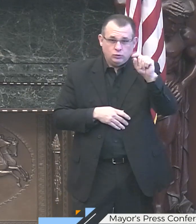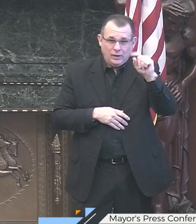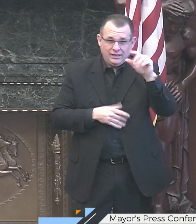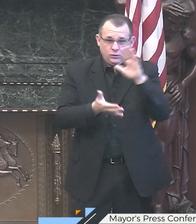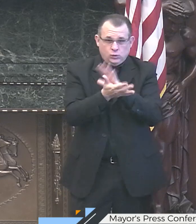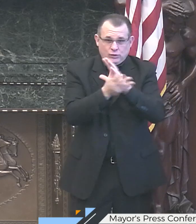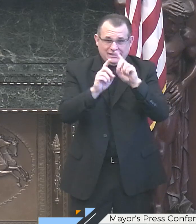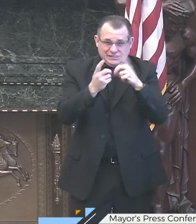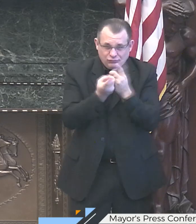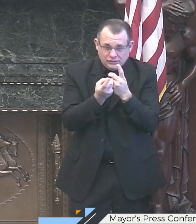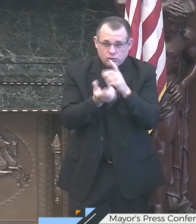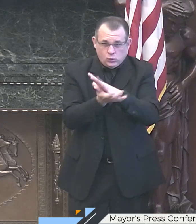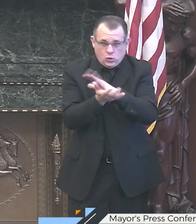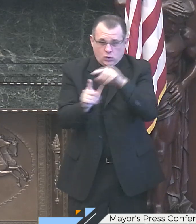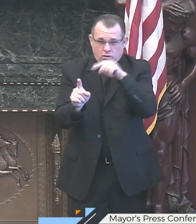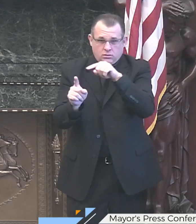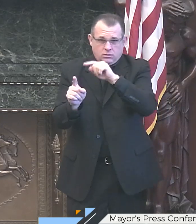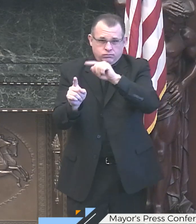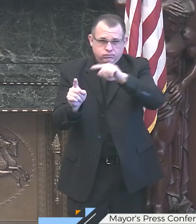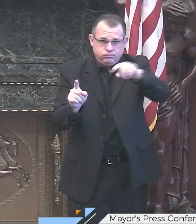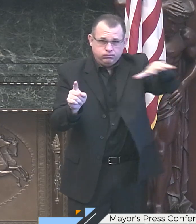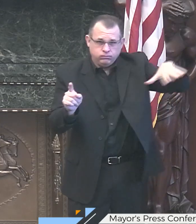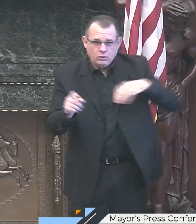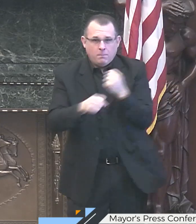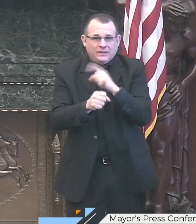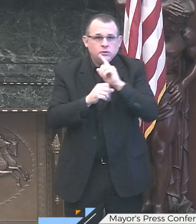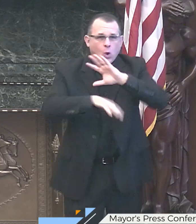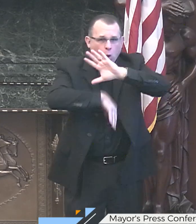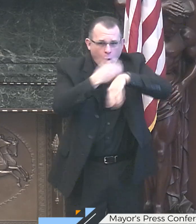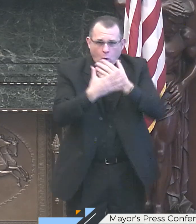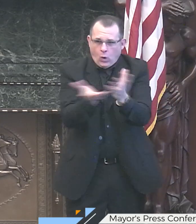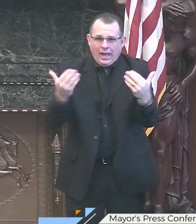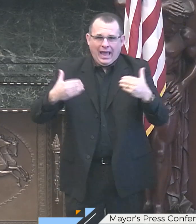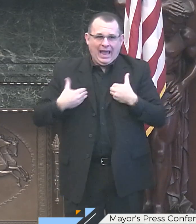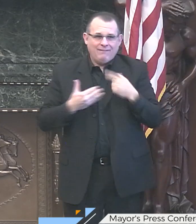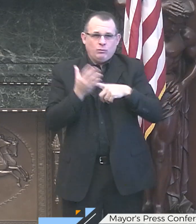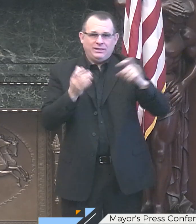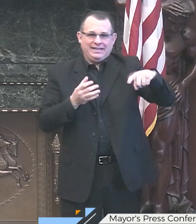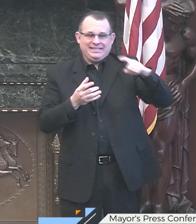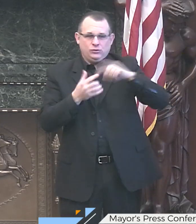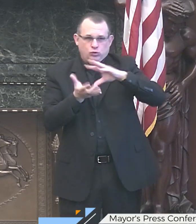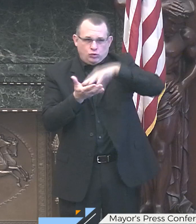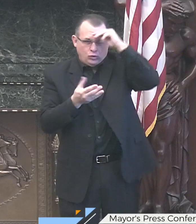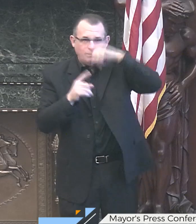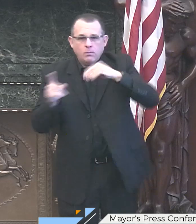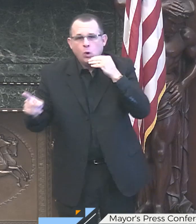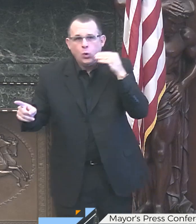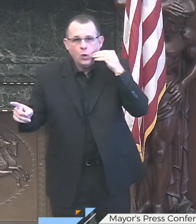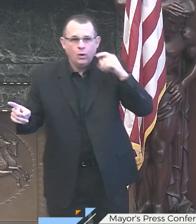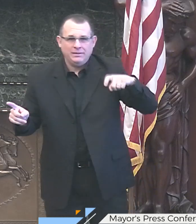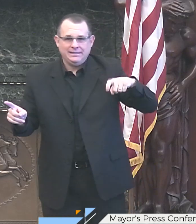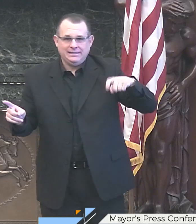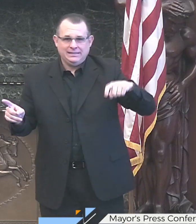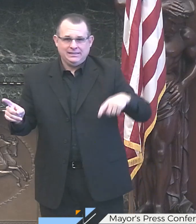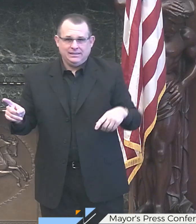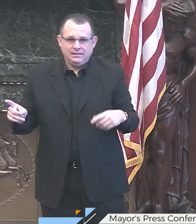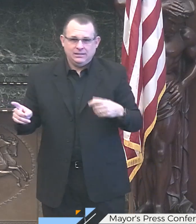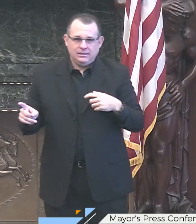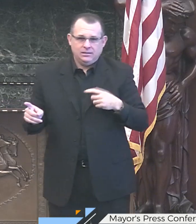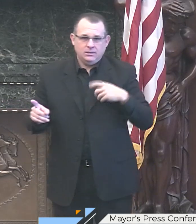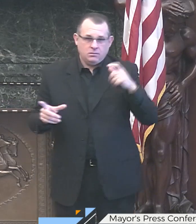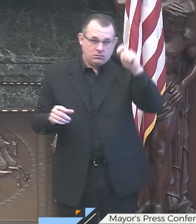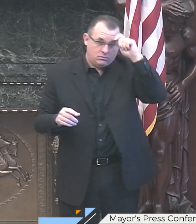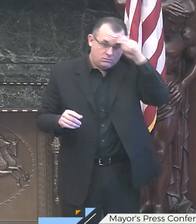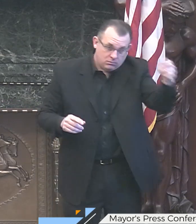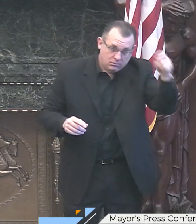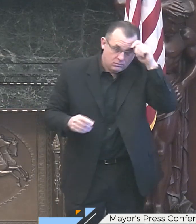that they need to learn at home. I also want to personally acknowledge Ben Simmons from the Philadelphia 76ers.